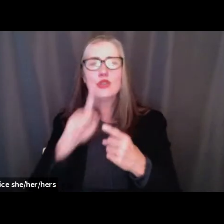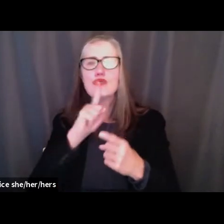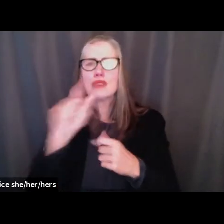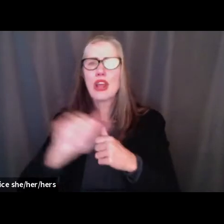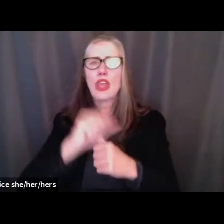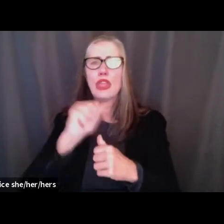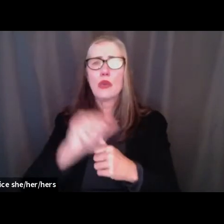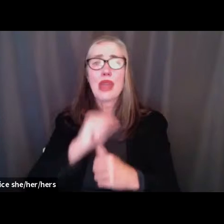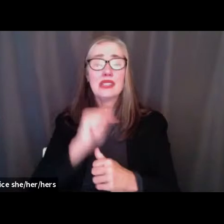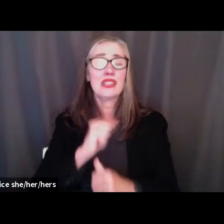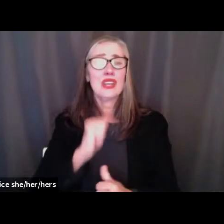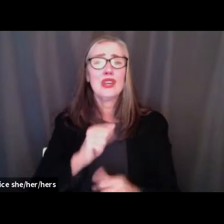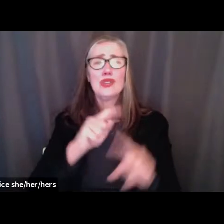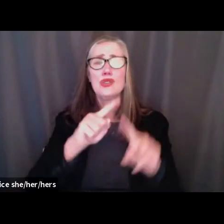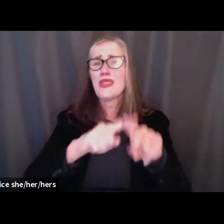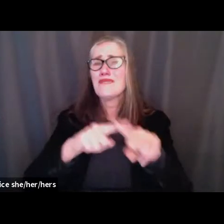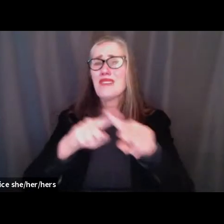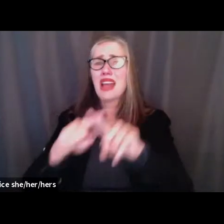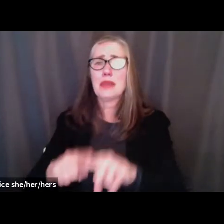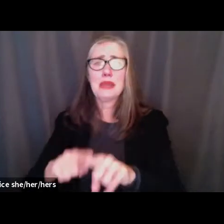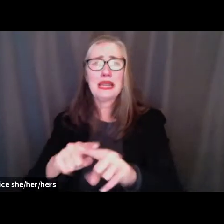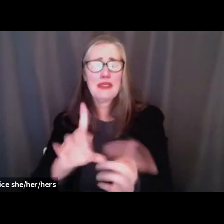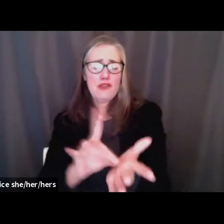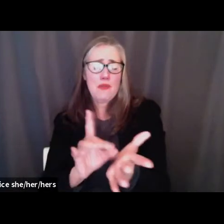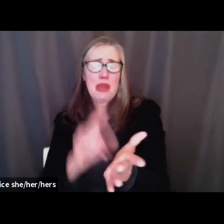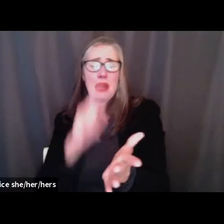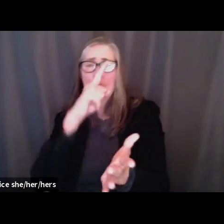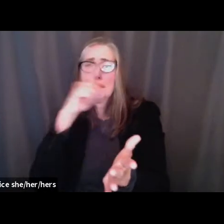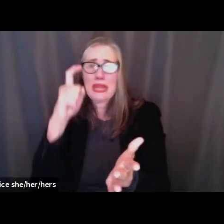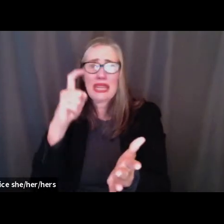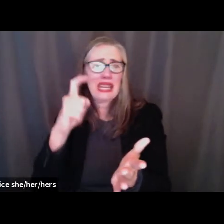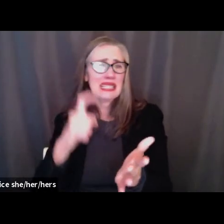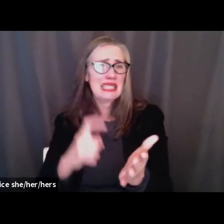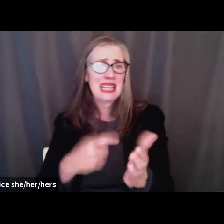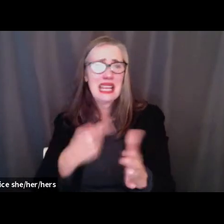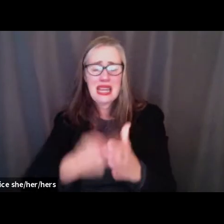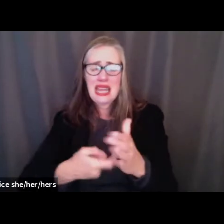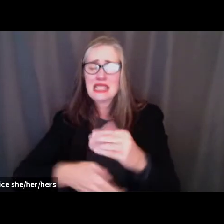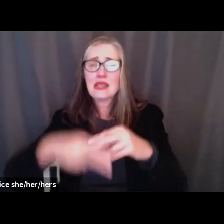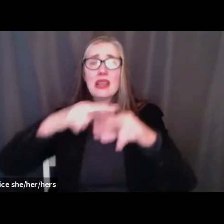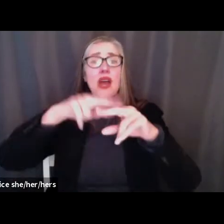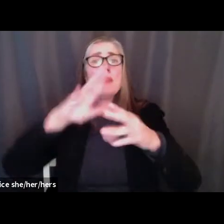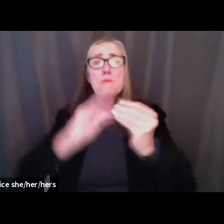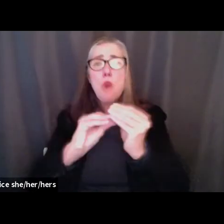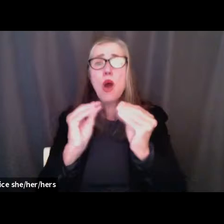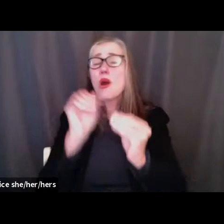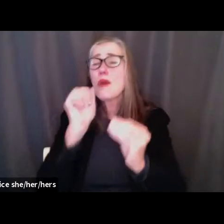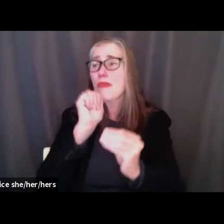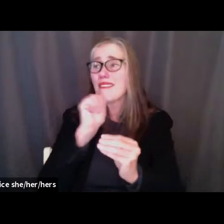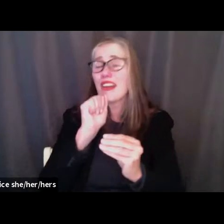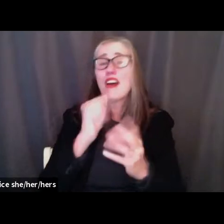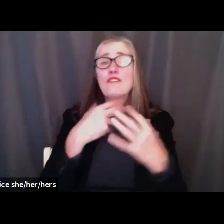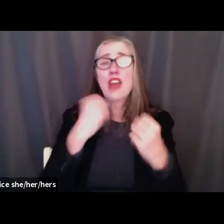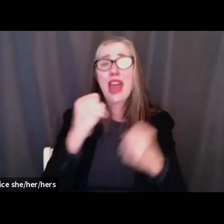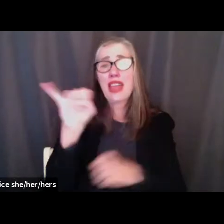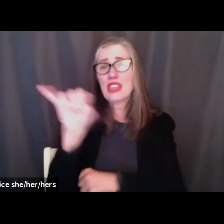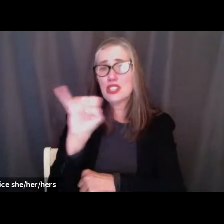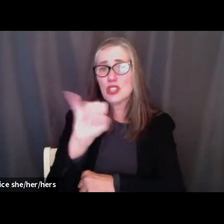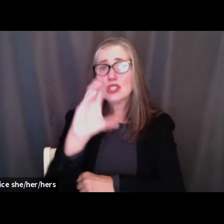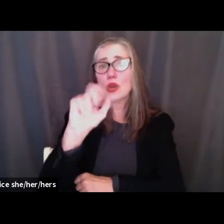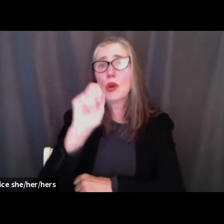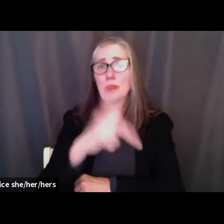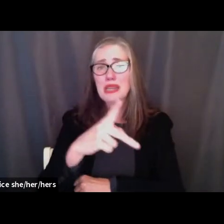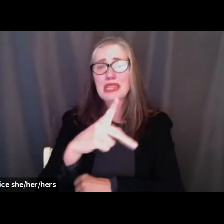to the viability of Medicare because of the ever-escalating privatization of health insurance corporations and the